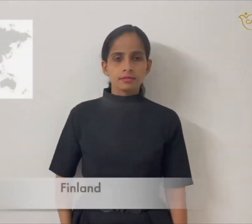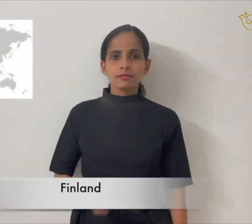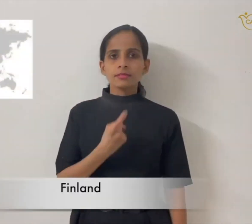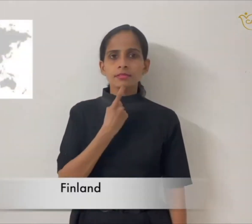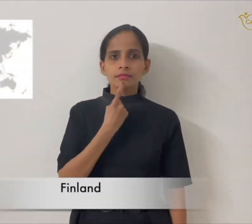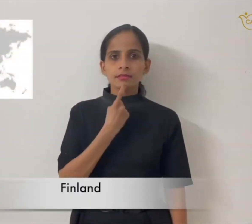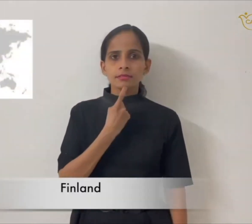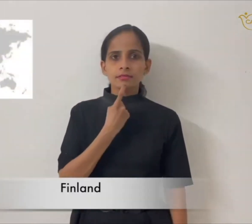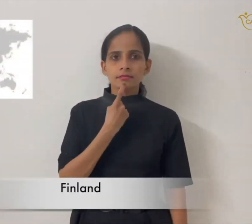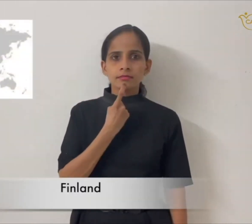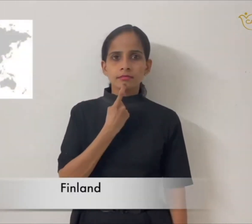Finland.